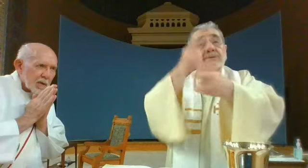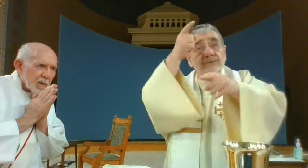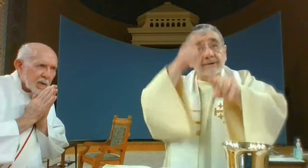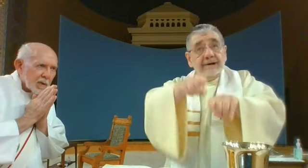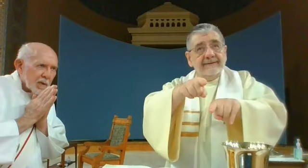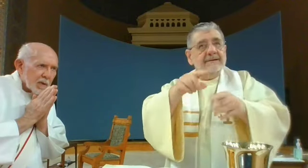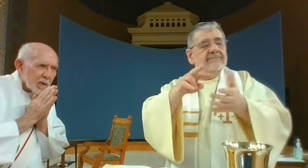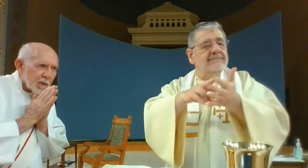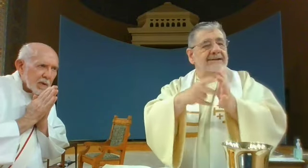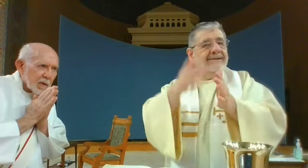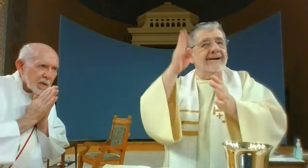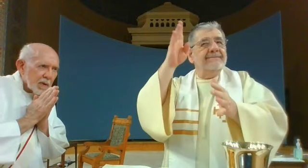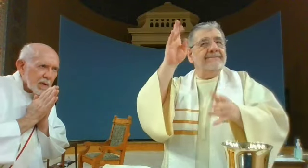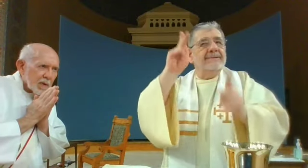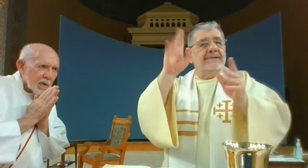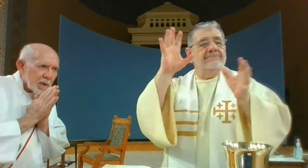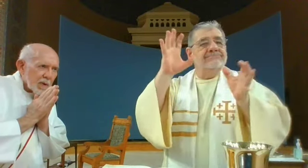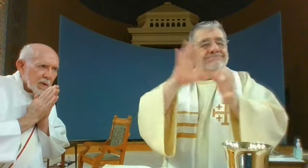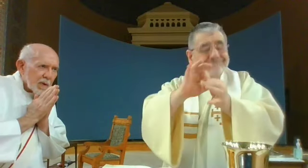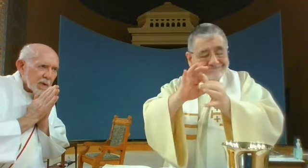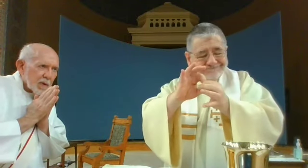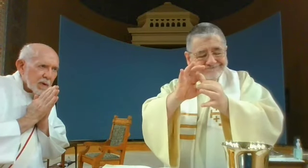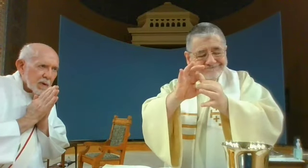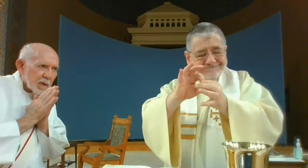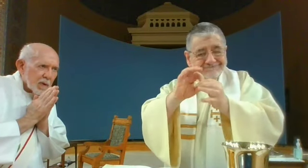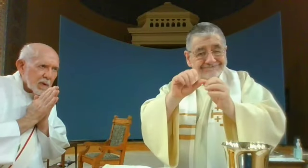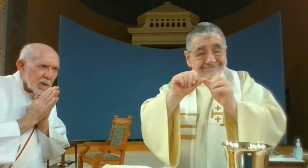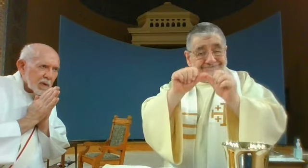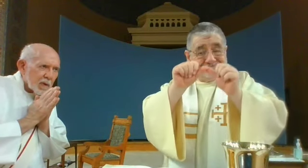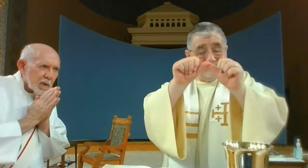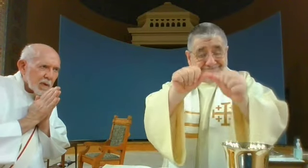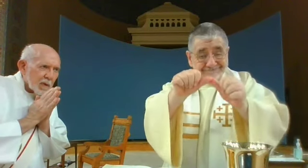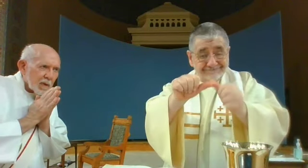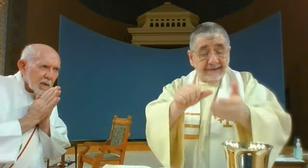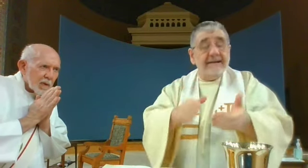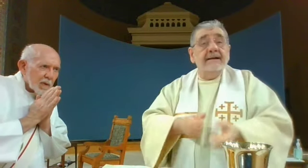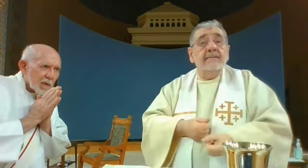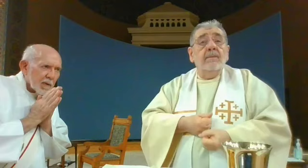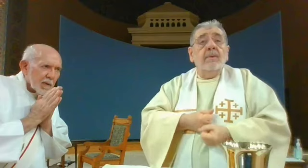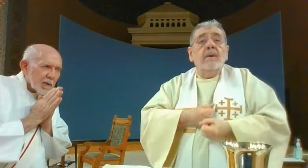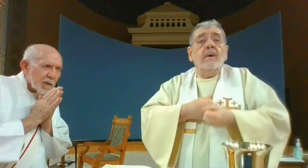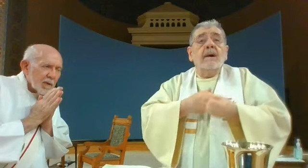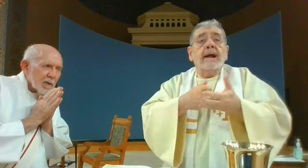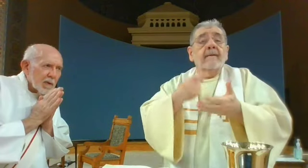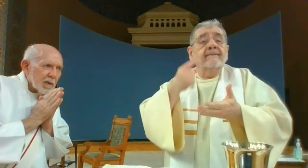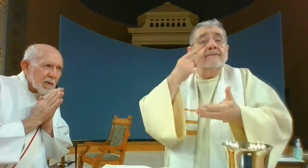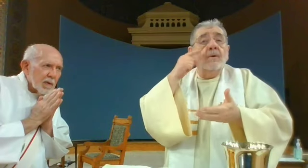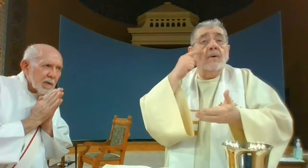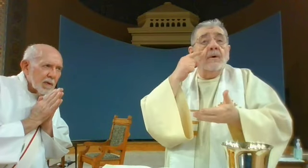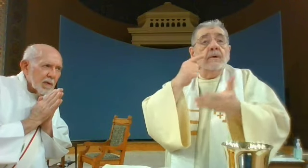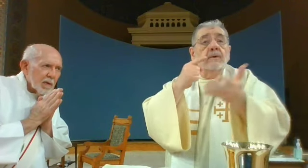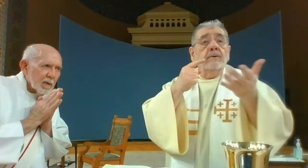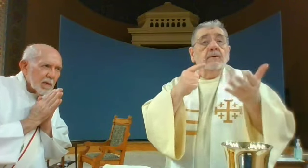blood, the blood of the new and eternal covenant, which will be poured out for you and for